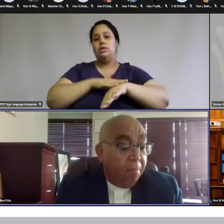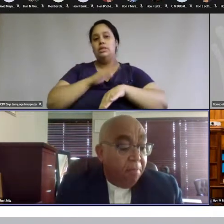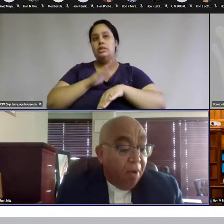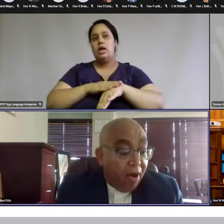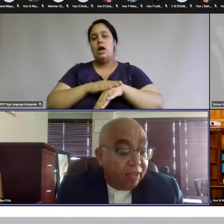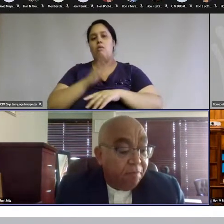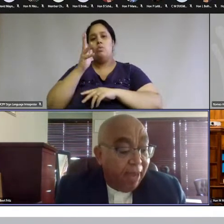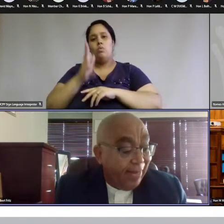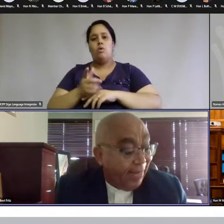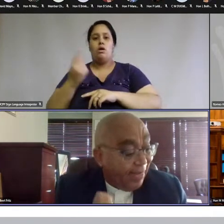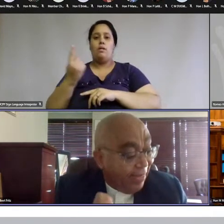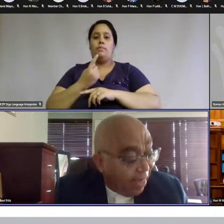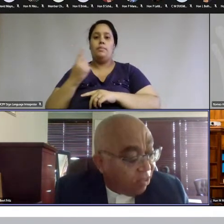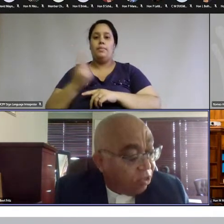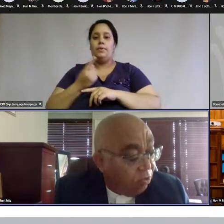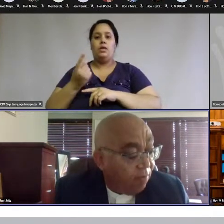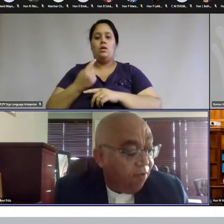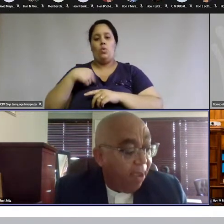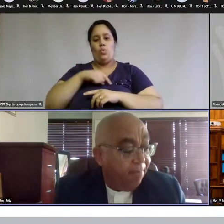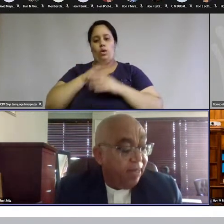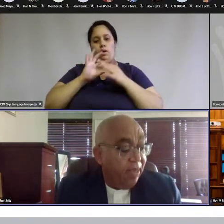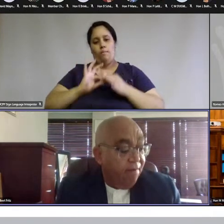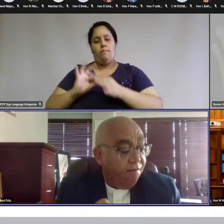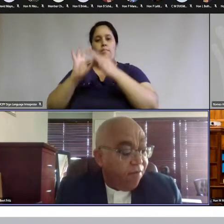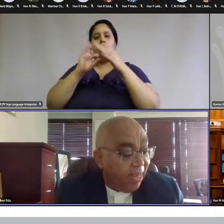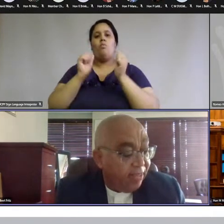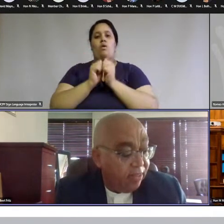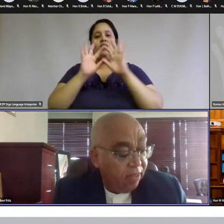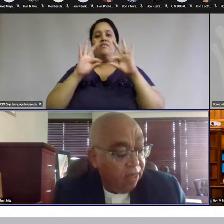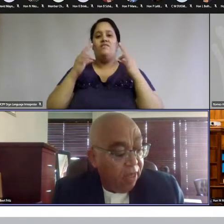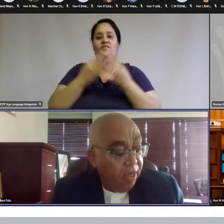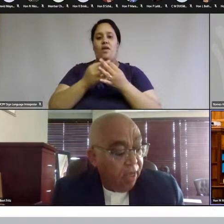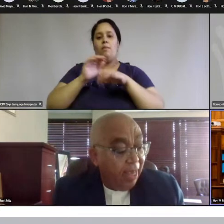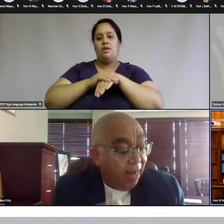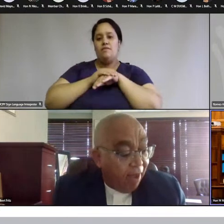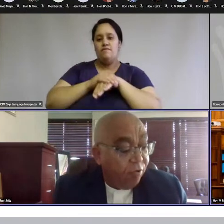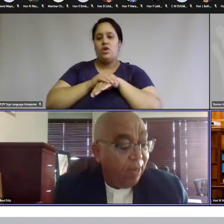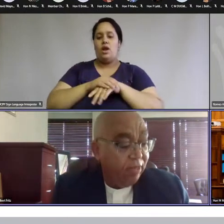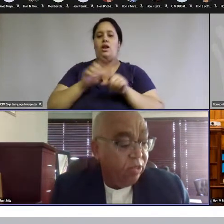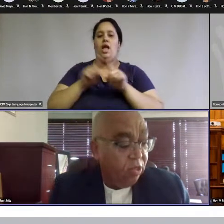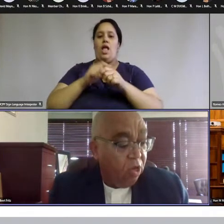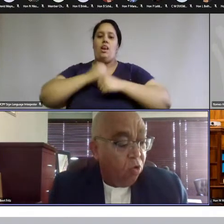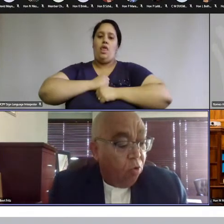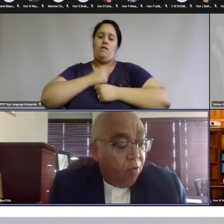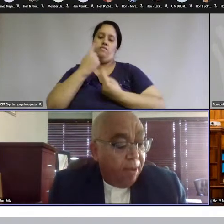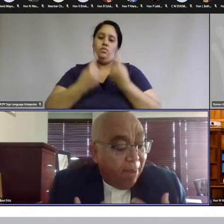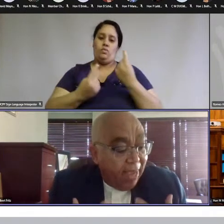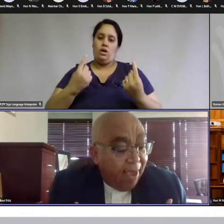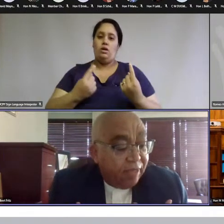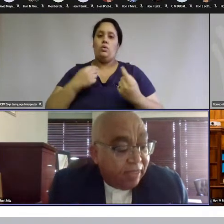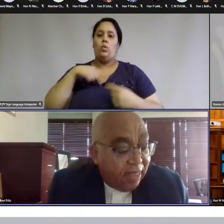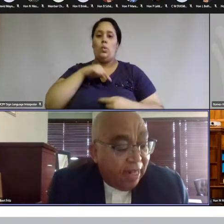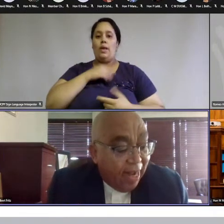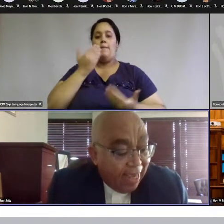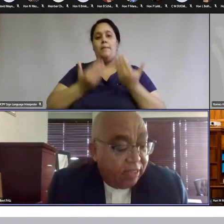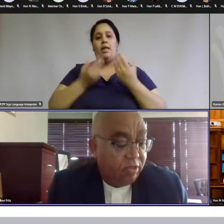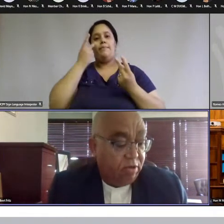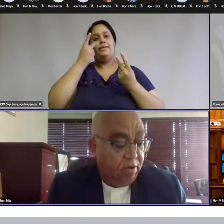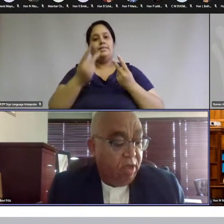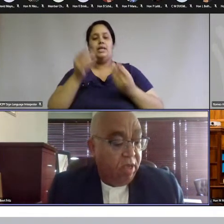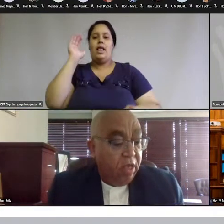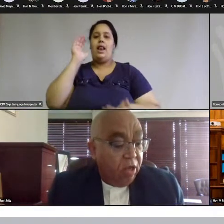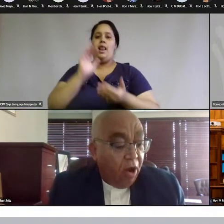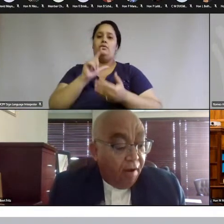one marked by reconnection with family, friends, and loved ones whom we may have seen